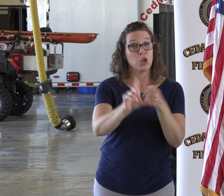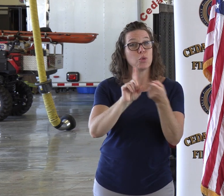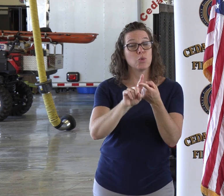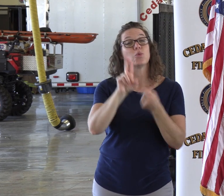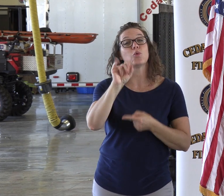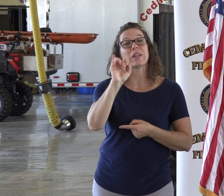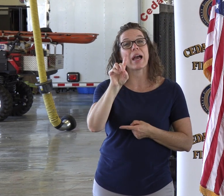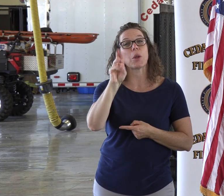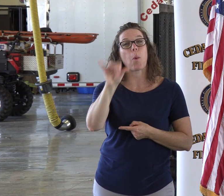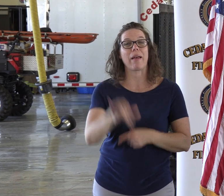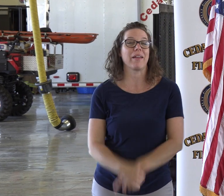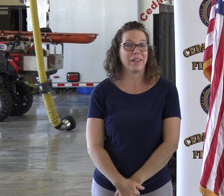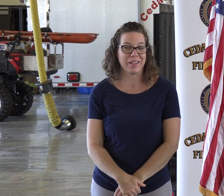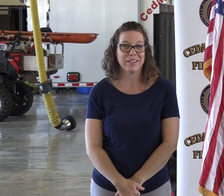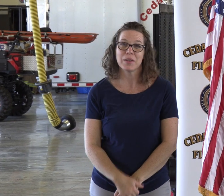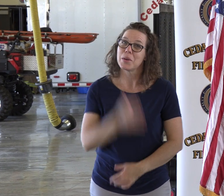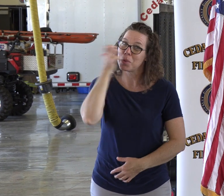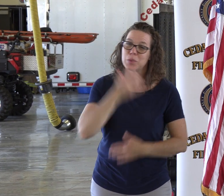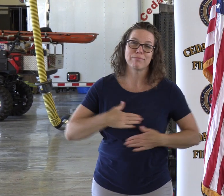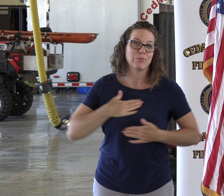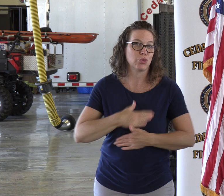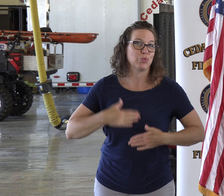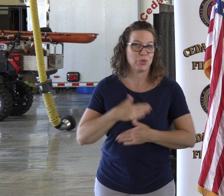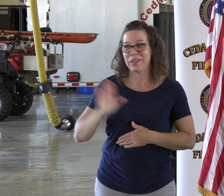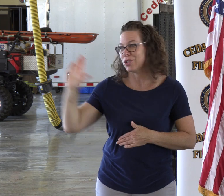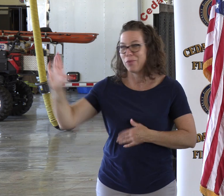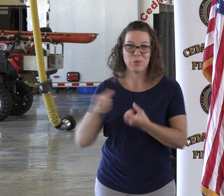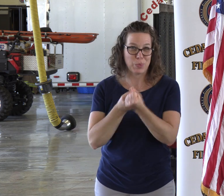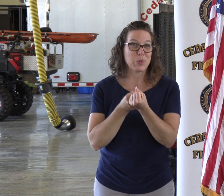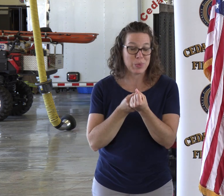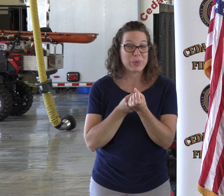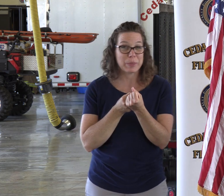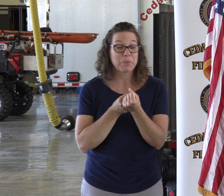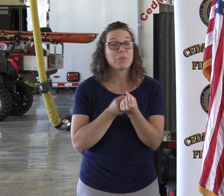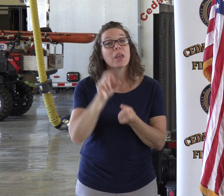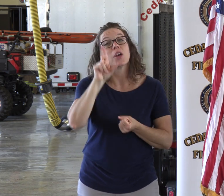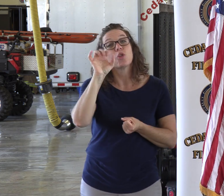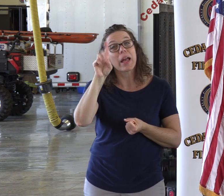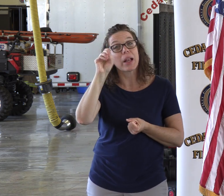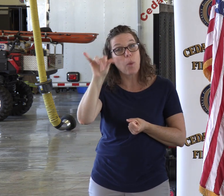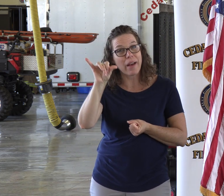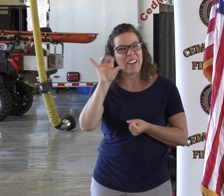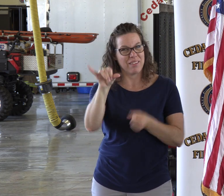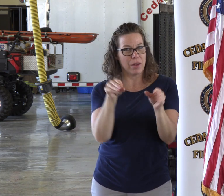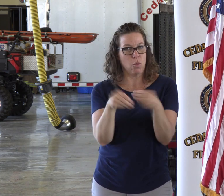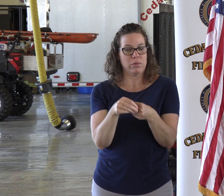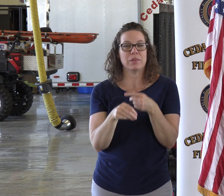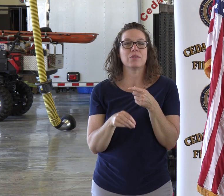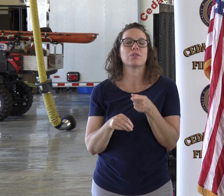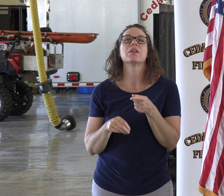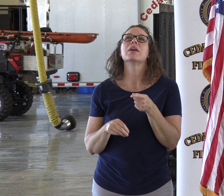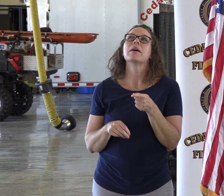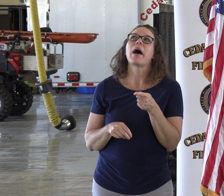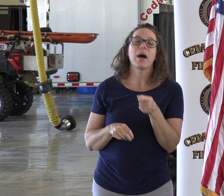United Way. And we very much appreciate that support, because United Way is an organization